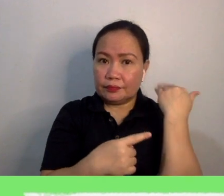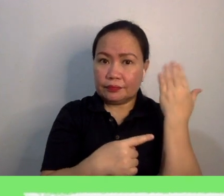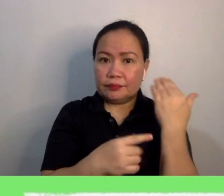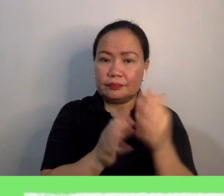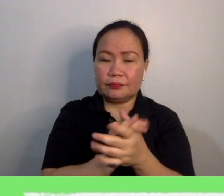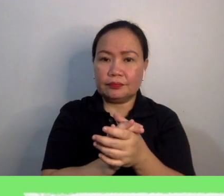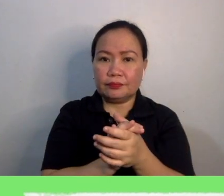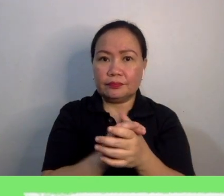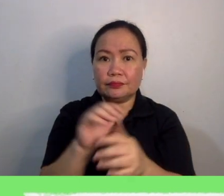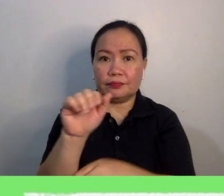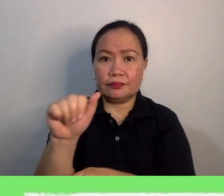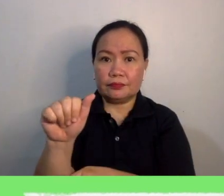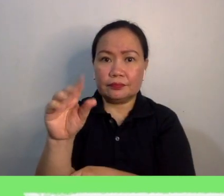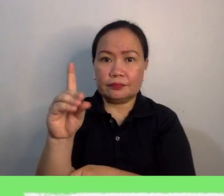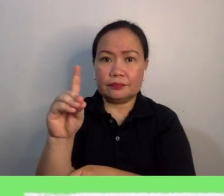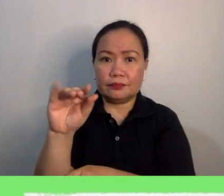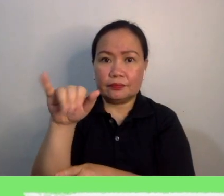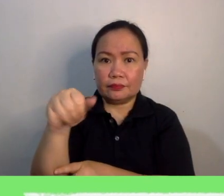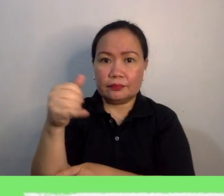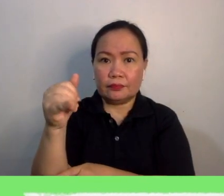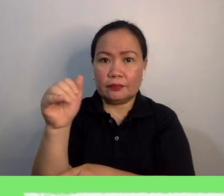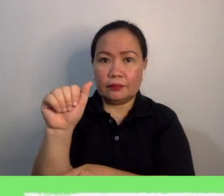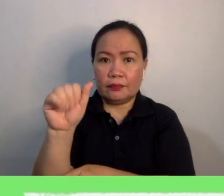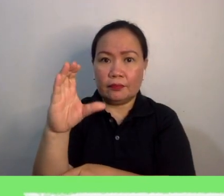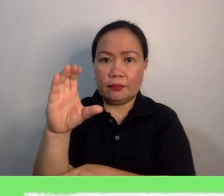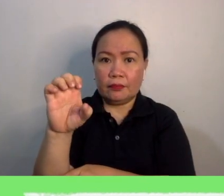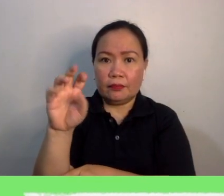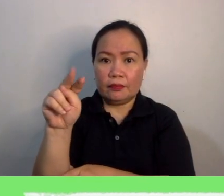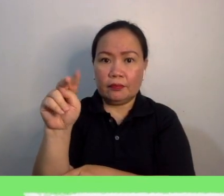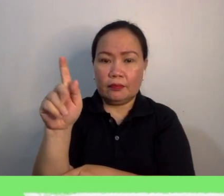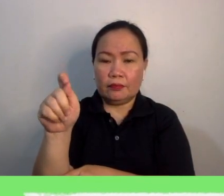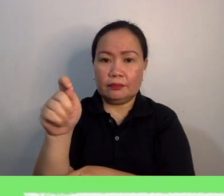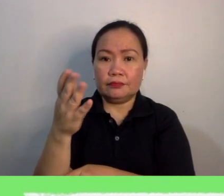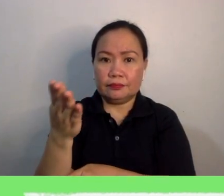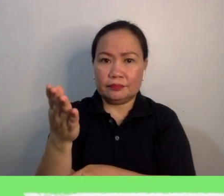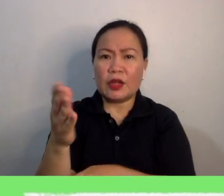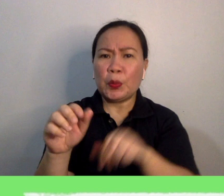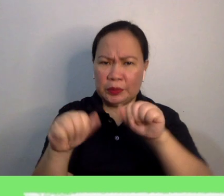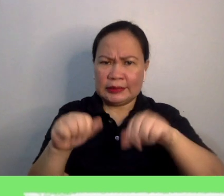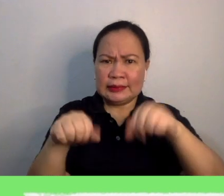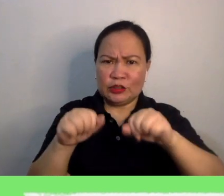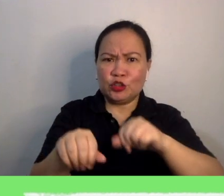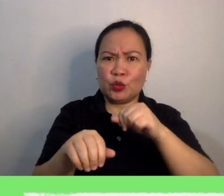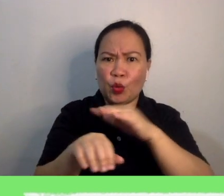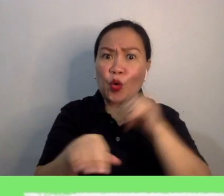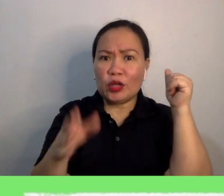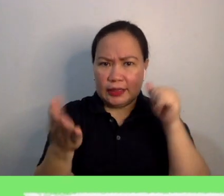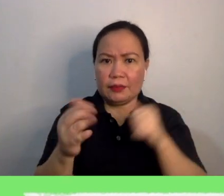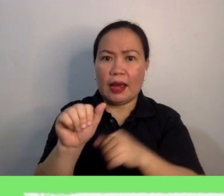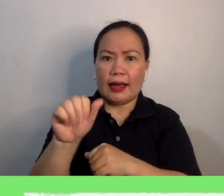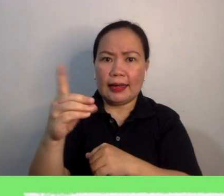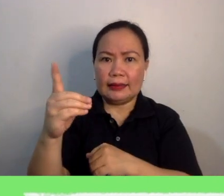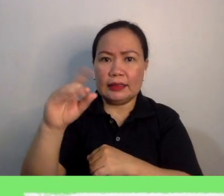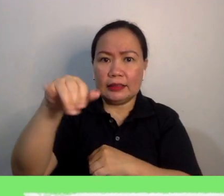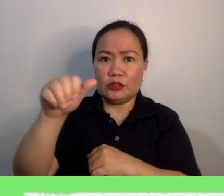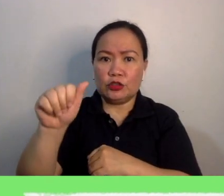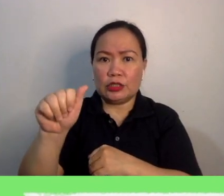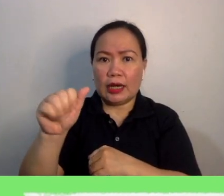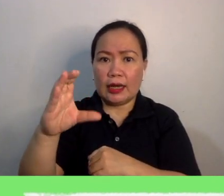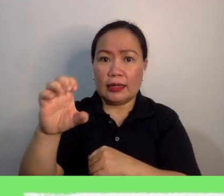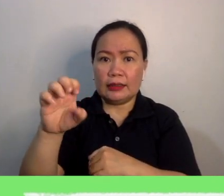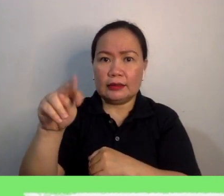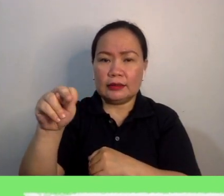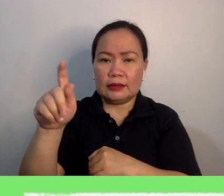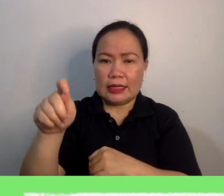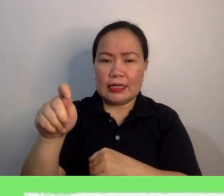slide na adjacent angles. We can also call these angles as adjacent angles. Okay? So,